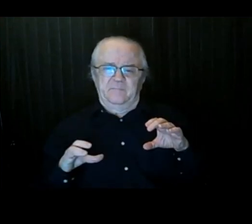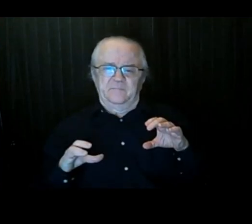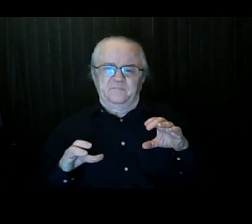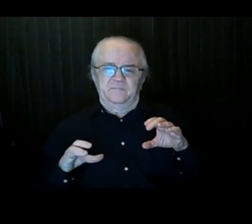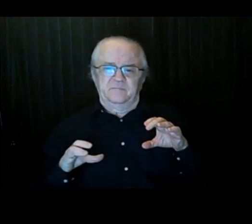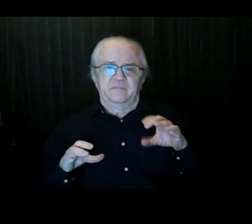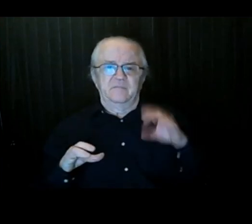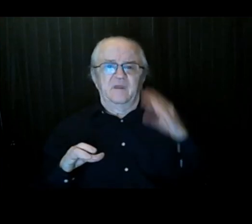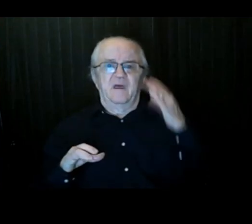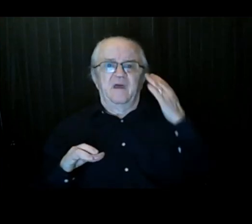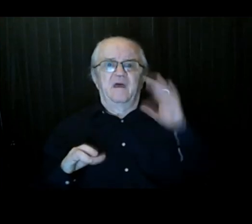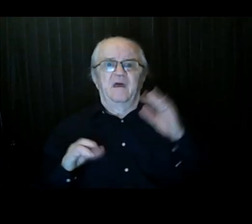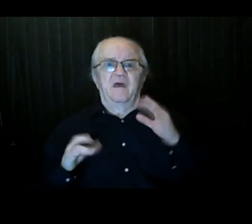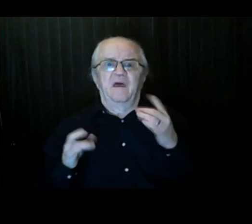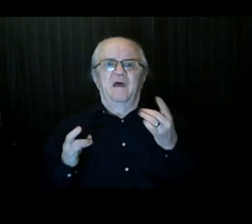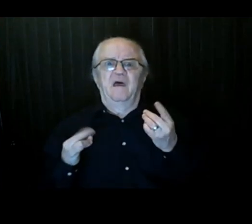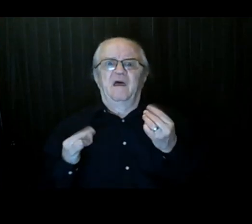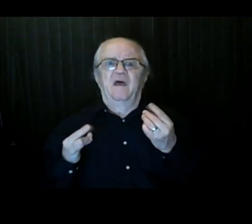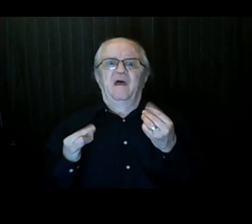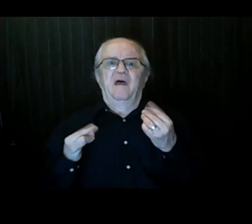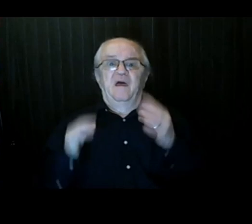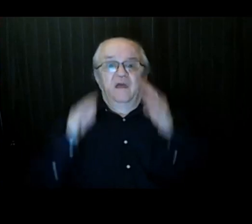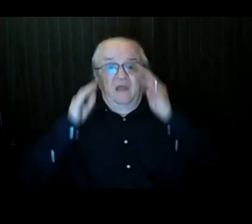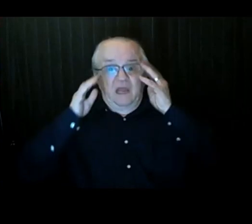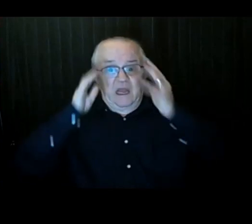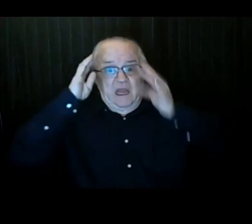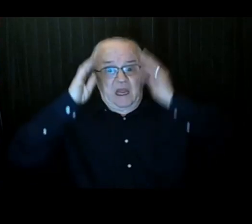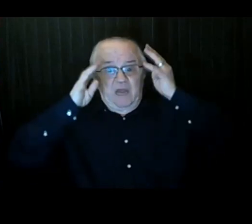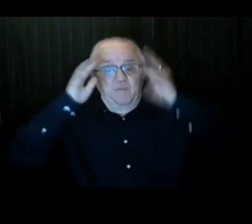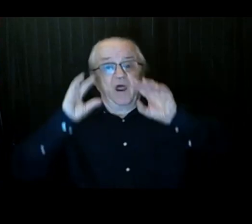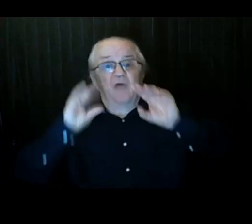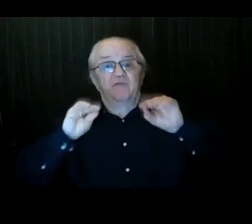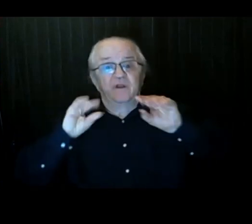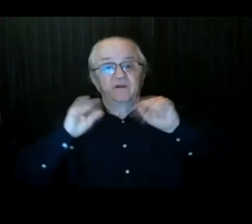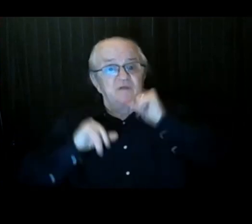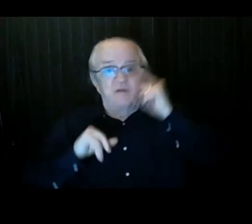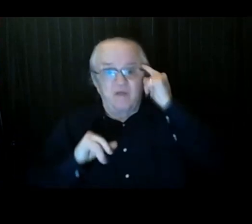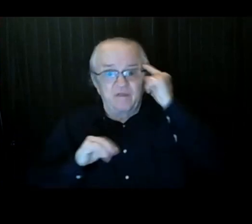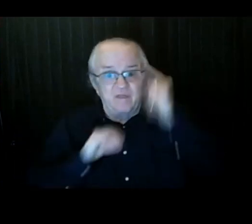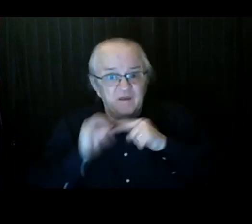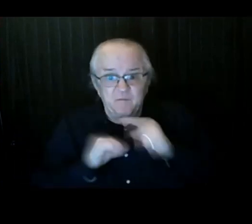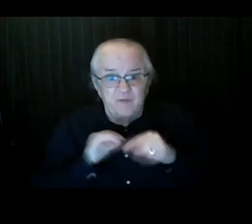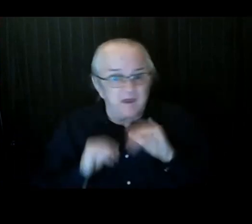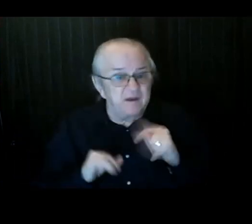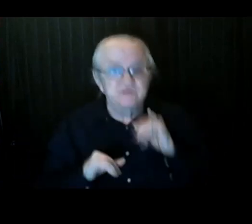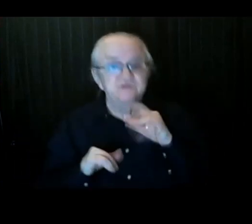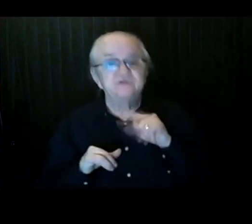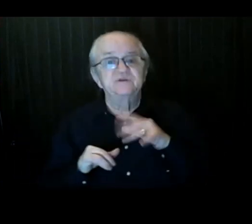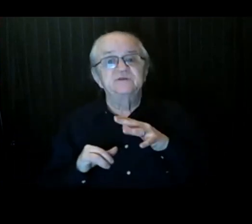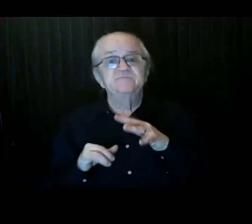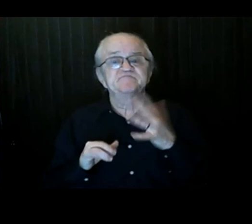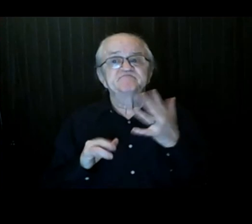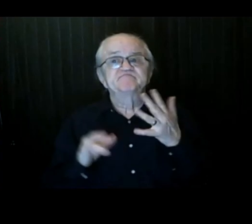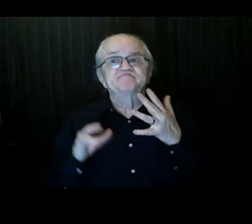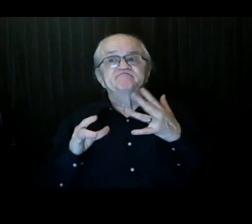I didn't know what to do in that moment. In improv, you're taught, don't think about it, just be in the moment. But I had to